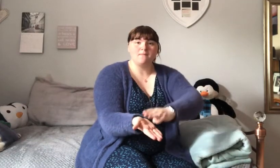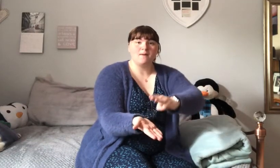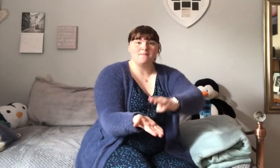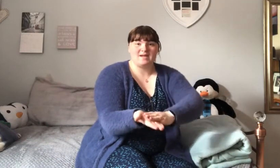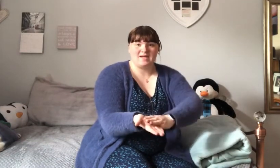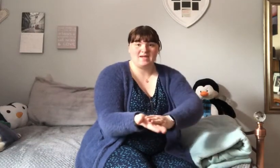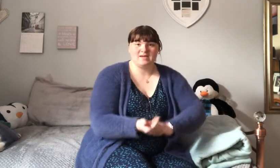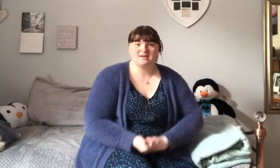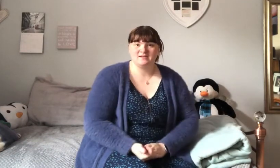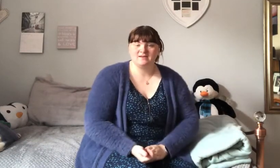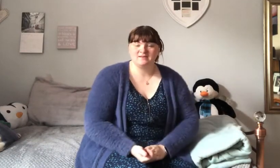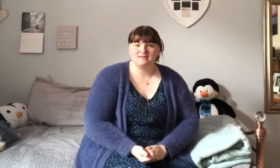Mummy.